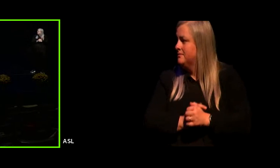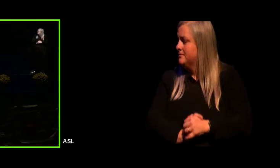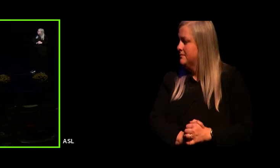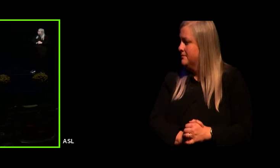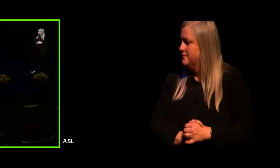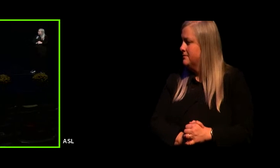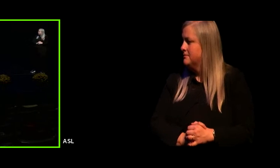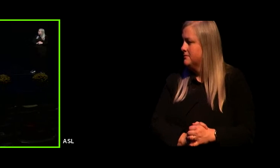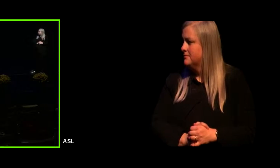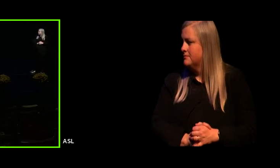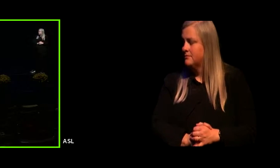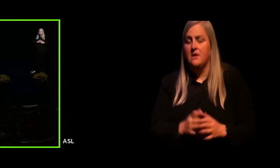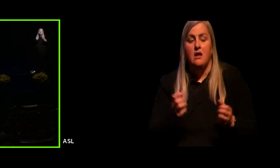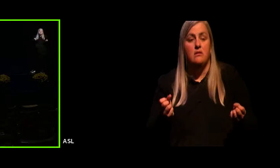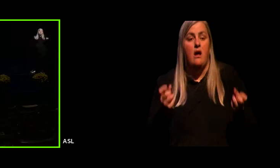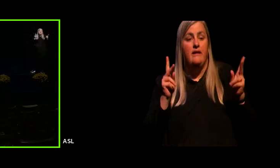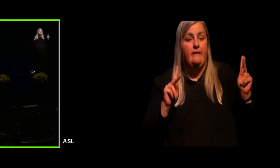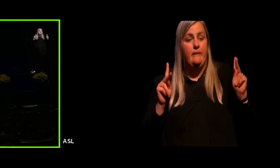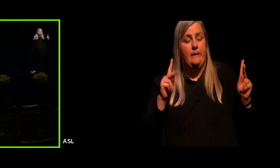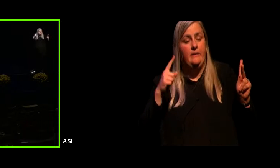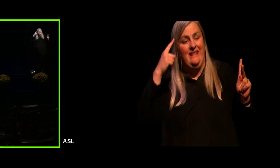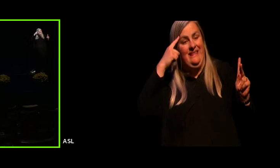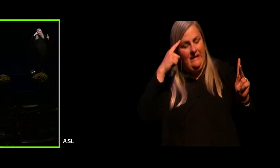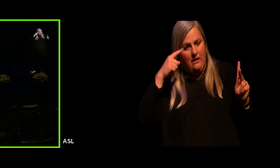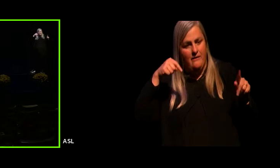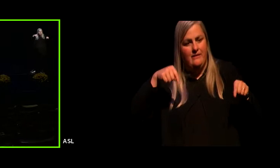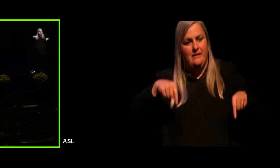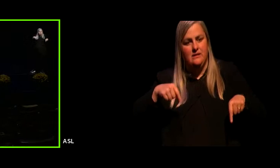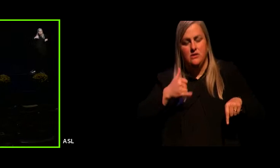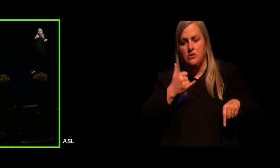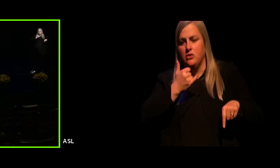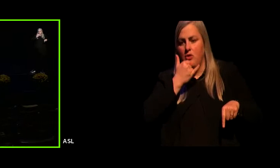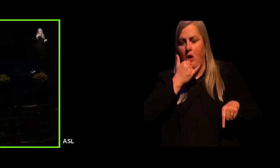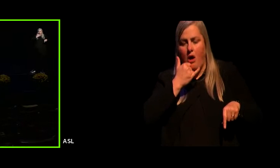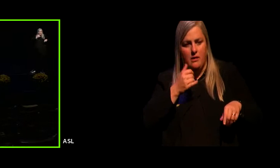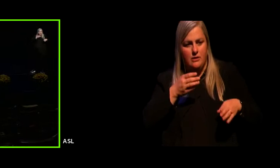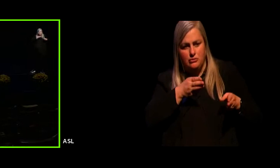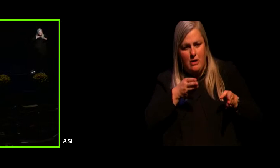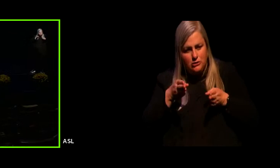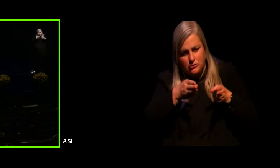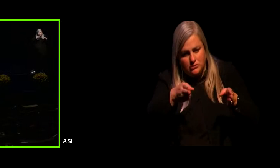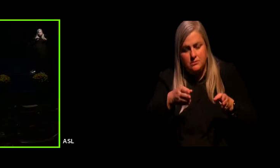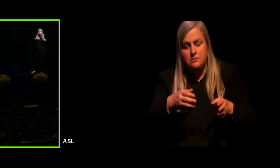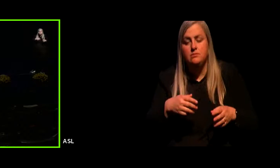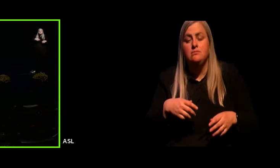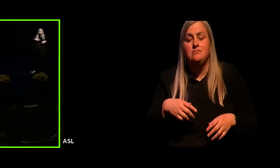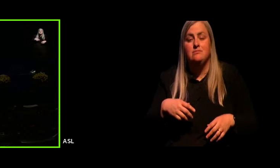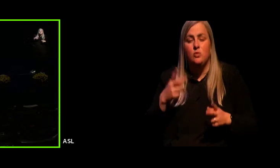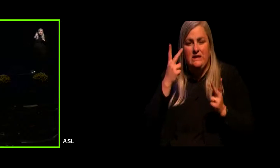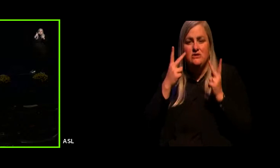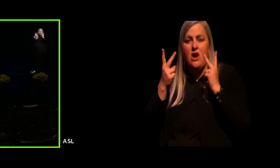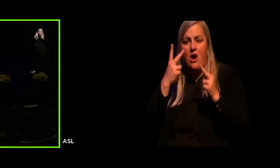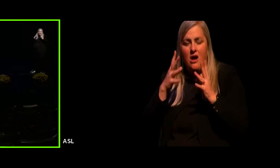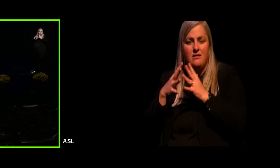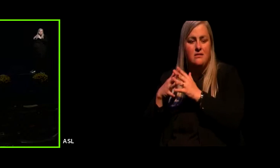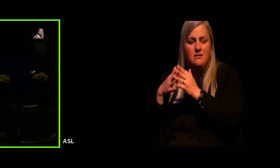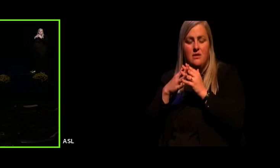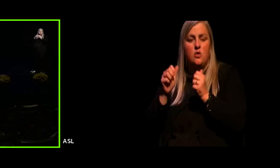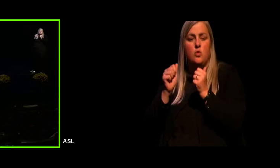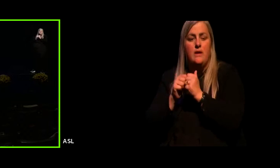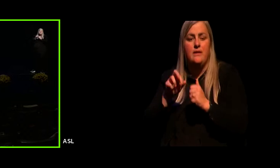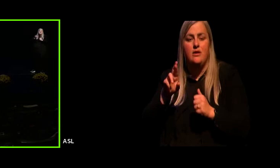I think a lot of people think of this the wrong direction, right? So we saw this in the United States with the passage of our repatriation